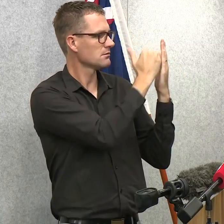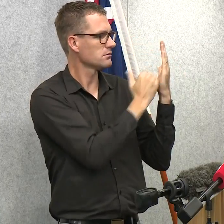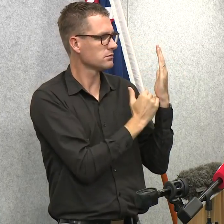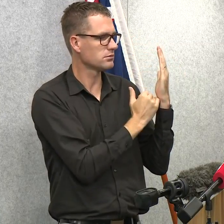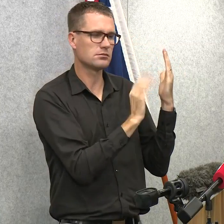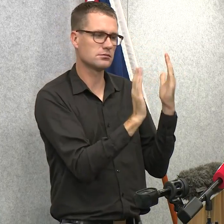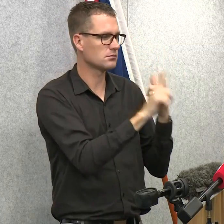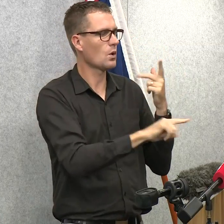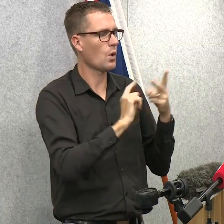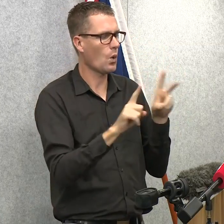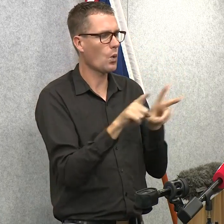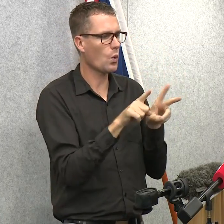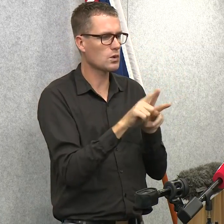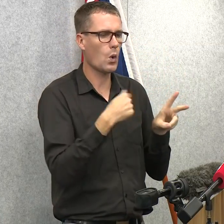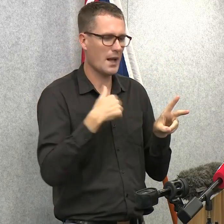prosecution